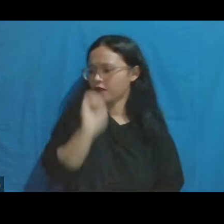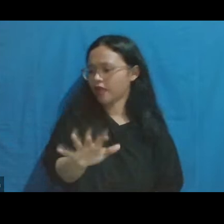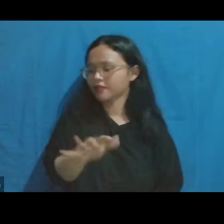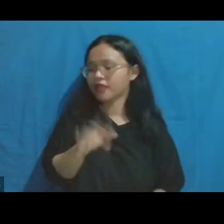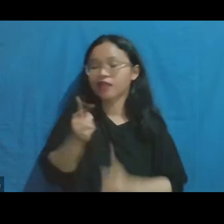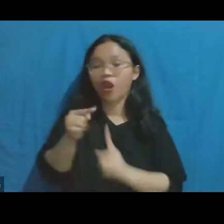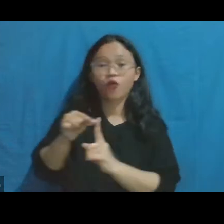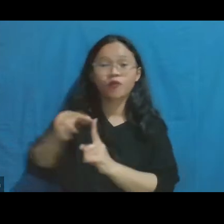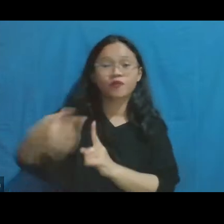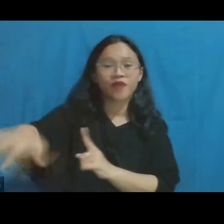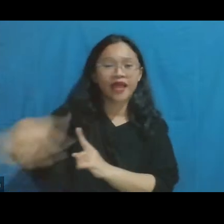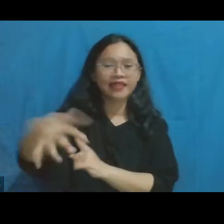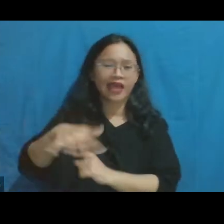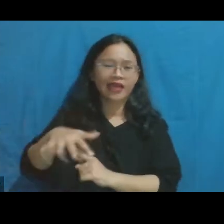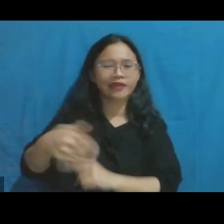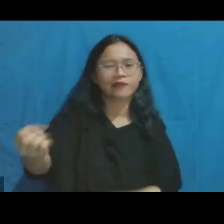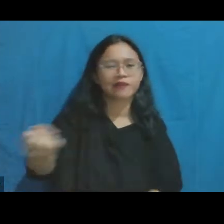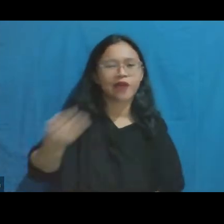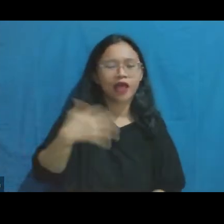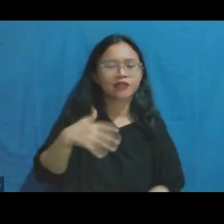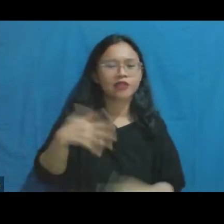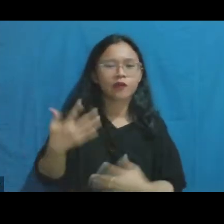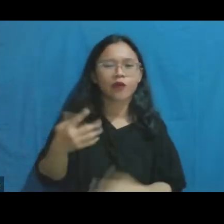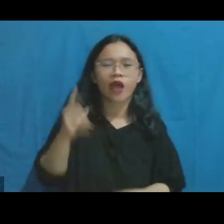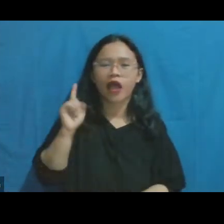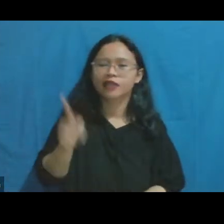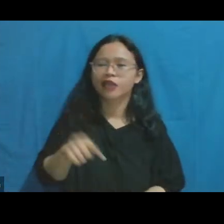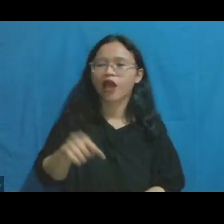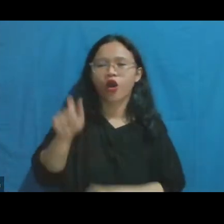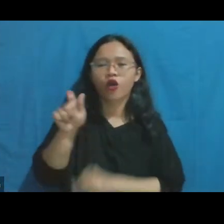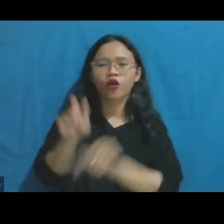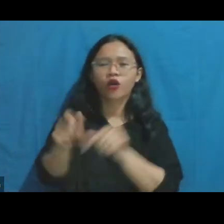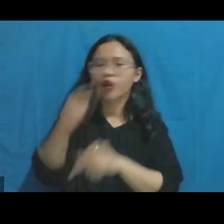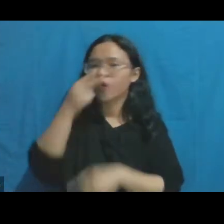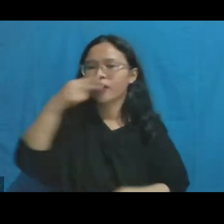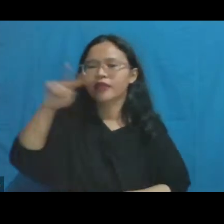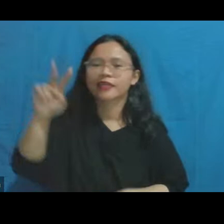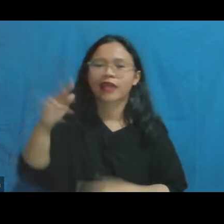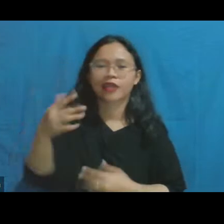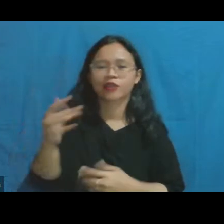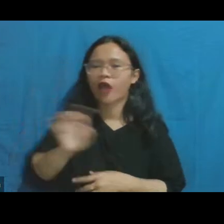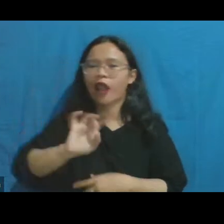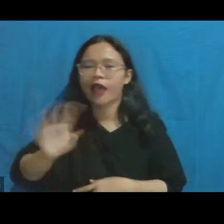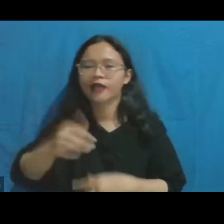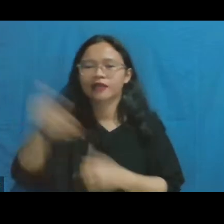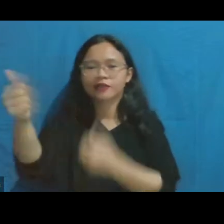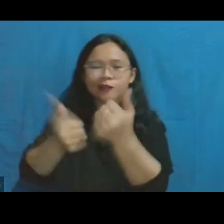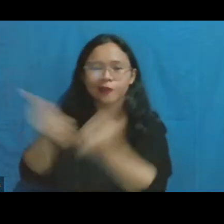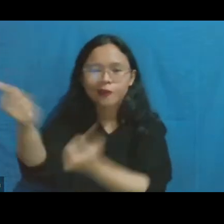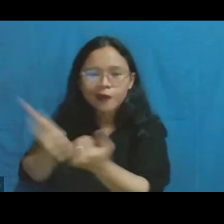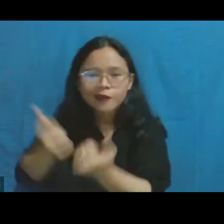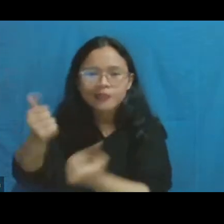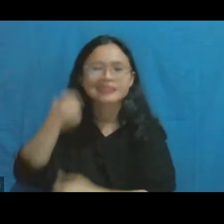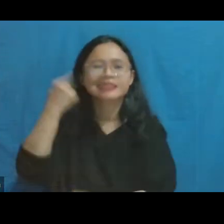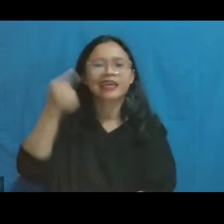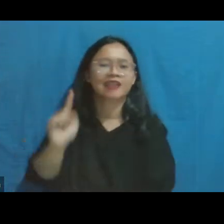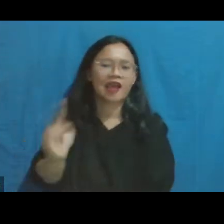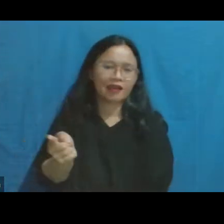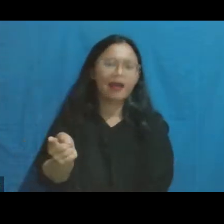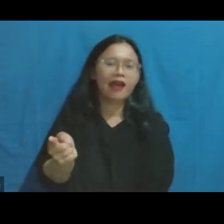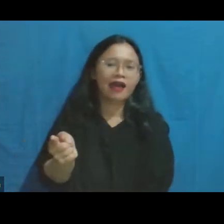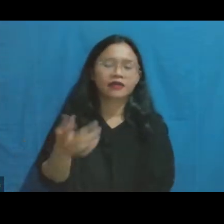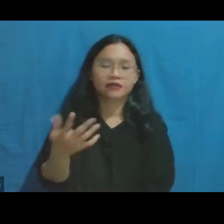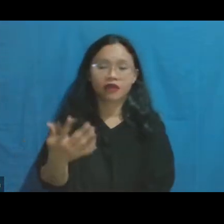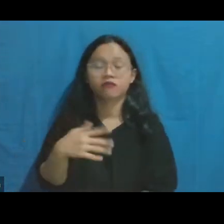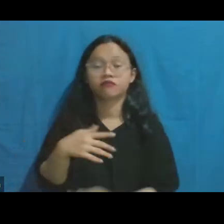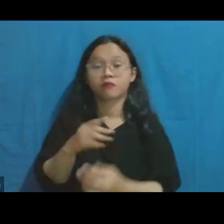look deeper at the gap, you will see that the gap actually between indigenous Papuans and